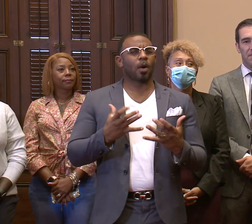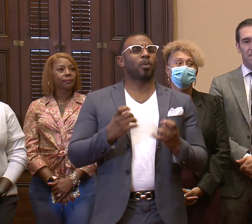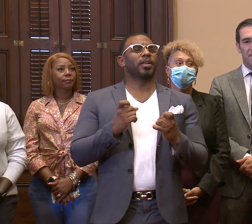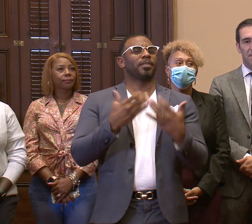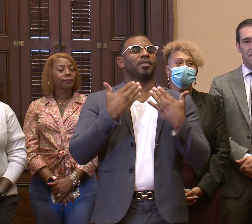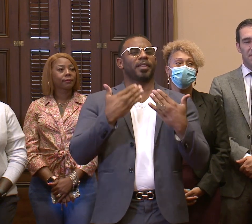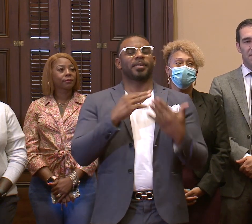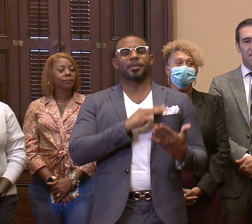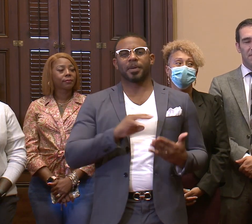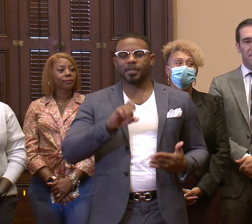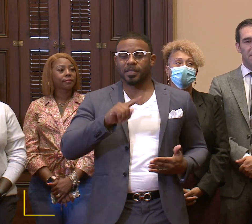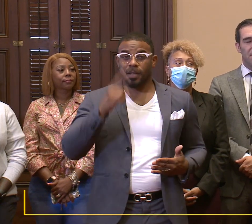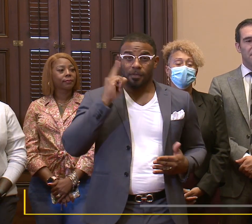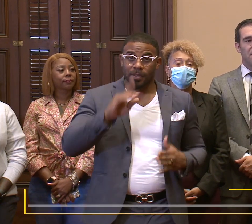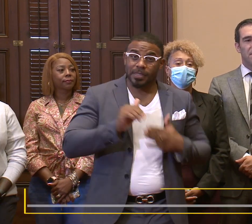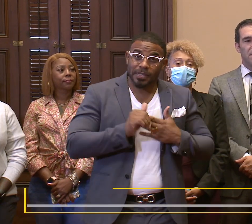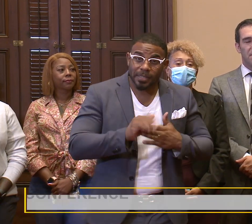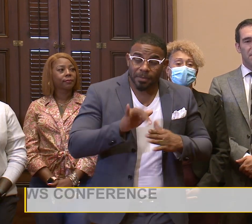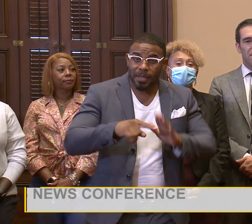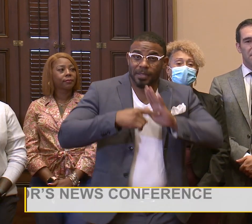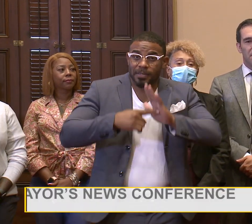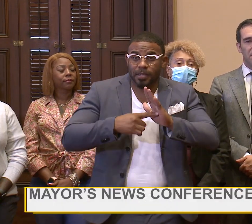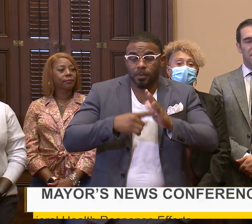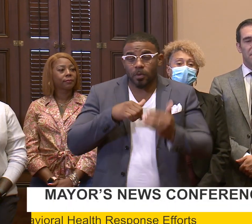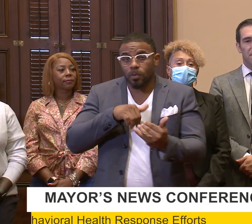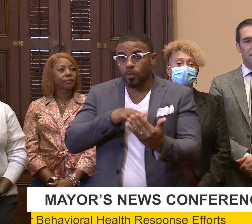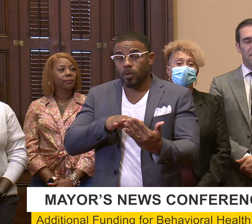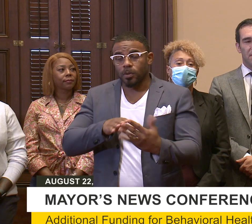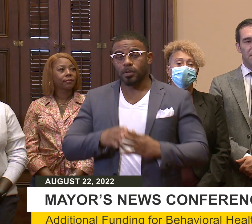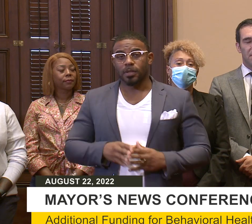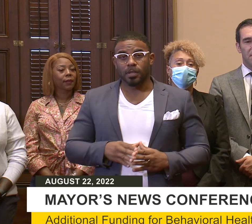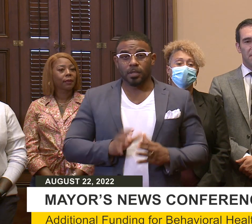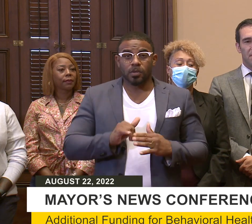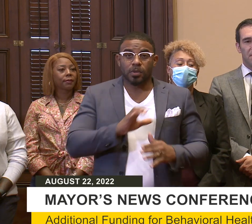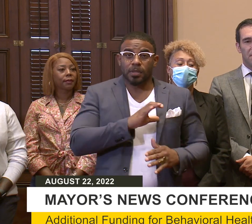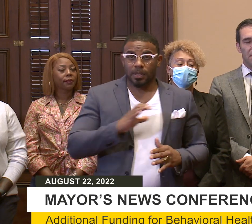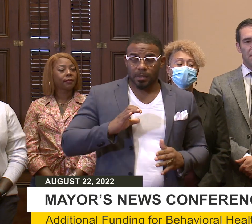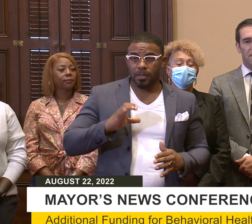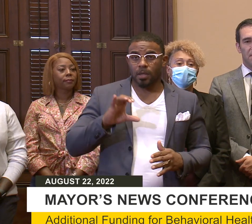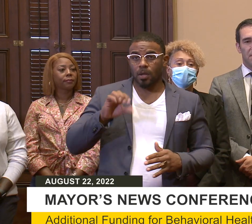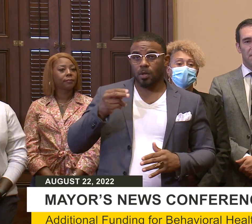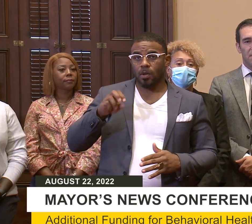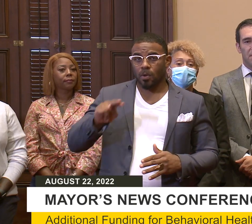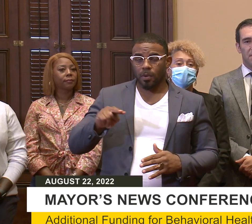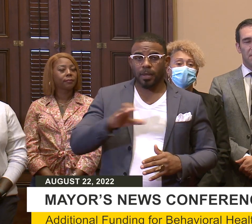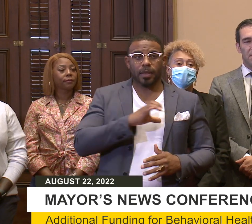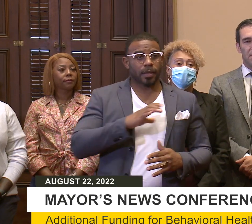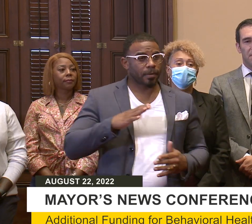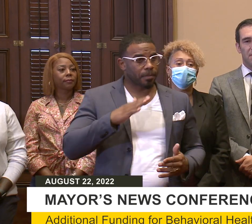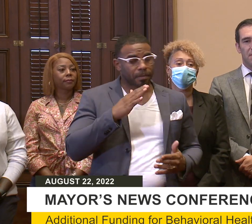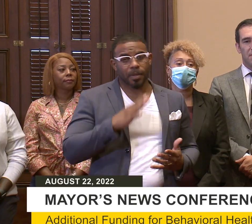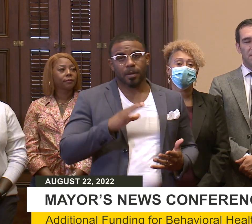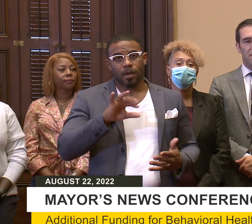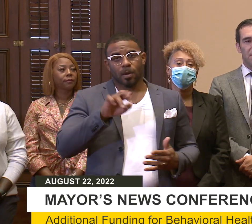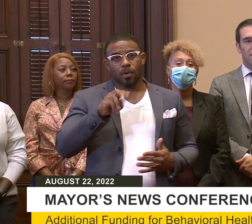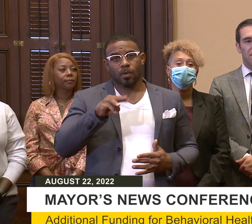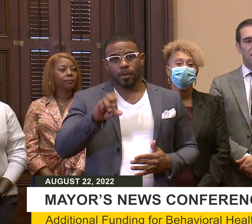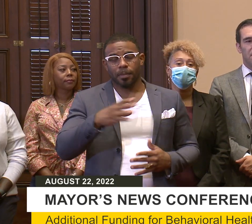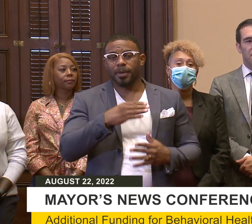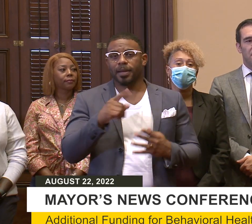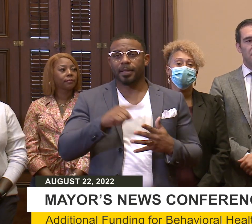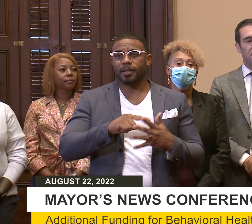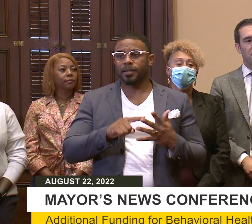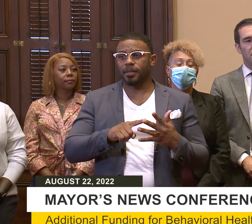give thanks to Mayor Scott for his lead by example approach, to Councilman Cohen and Councilmember Ramos and